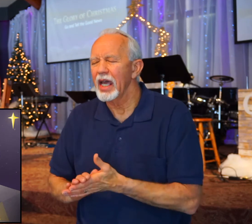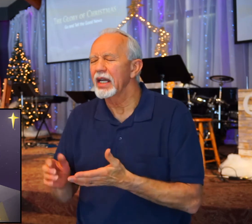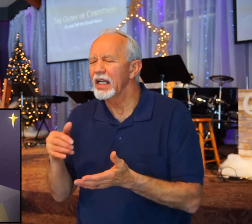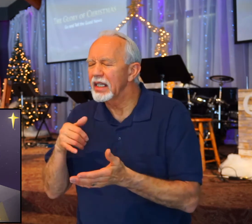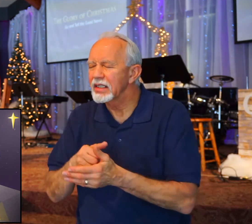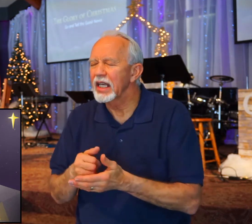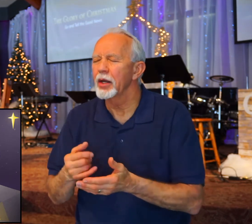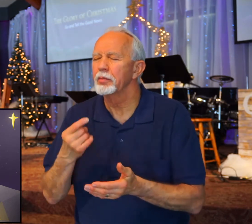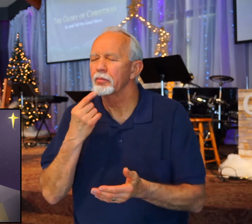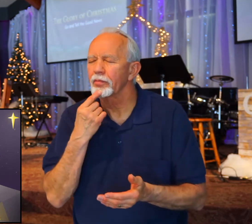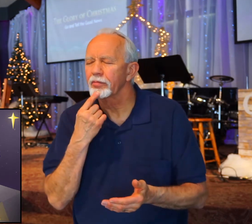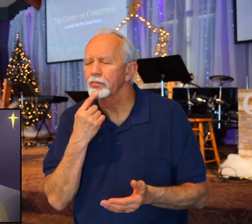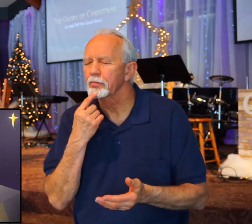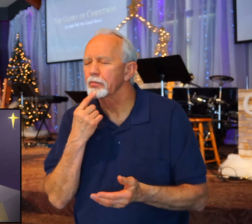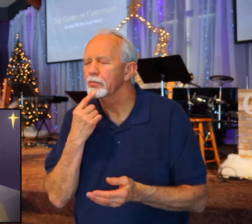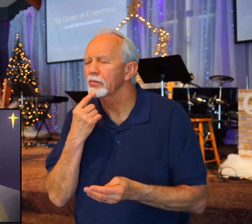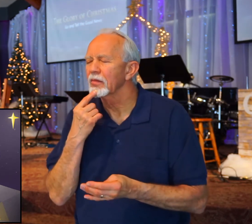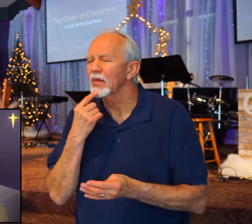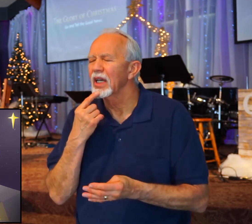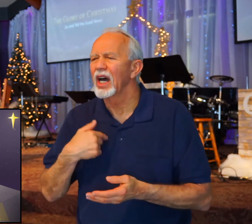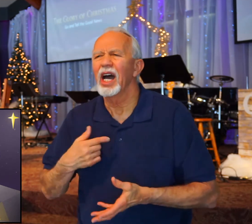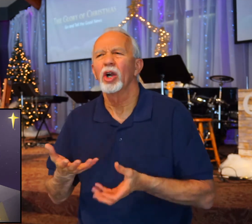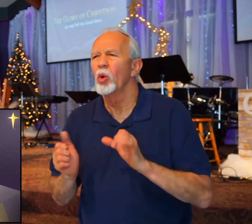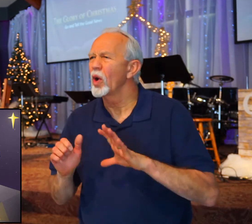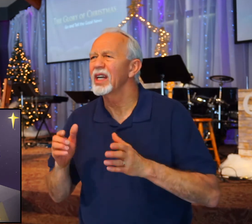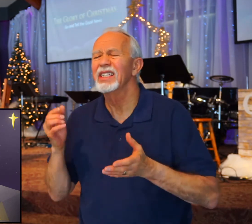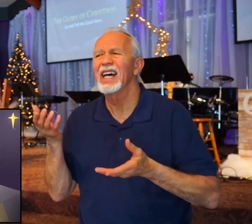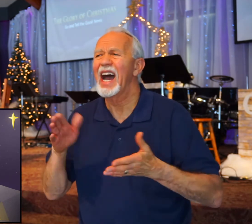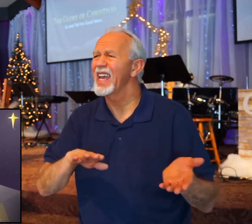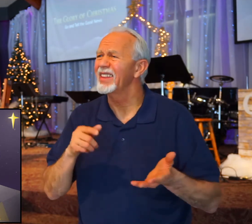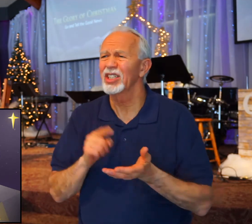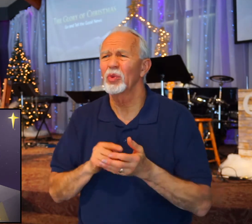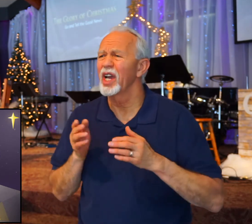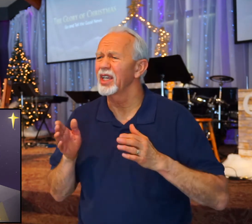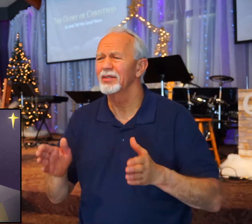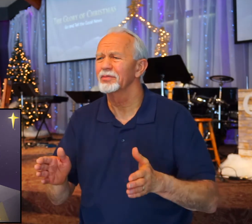compartment. And the note read, I don't want to die this way.